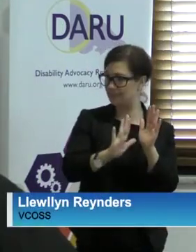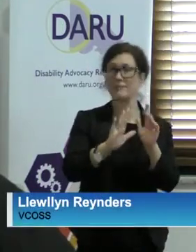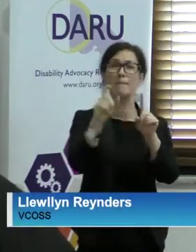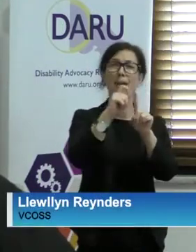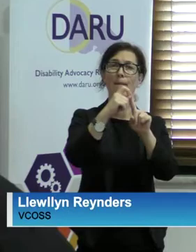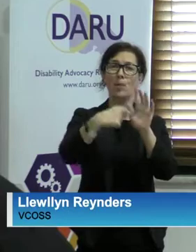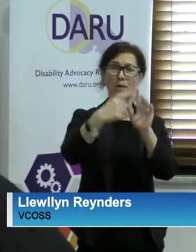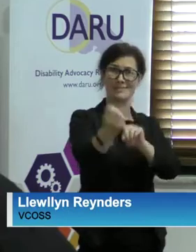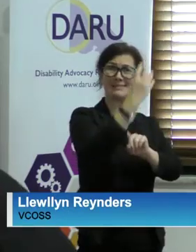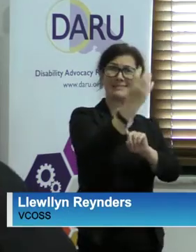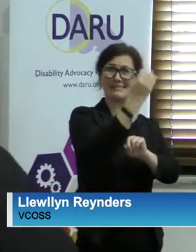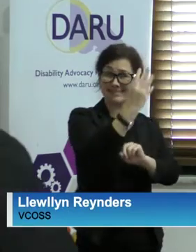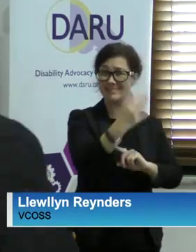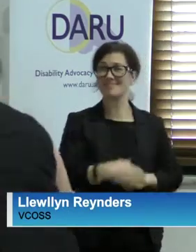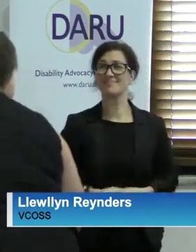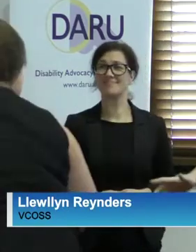get PowerPoint up.